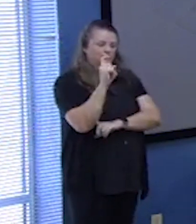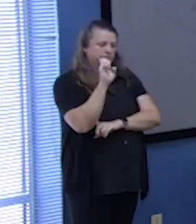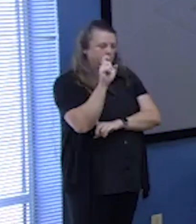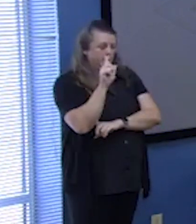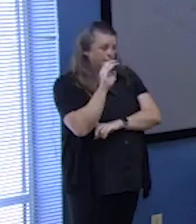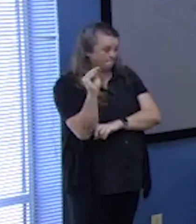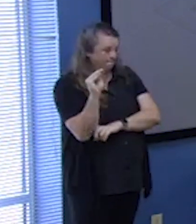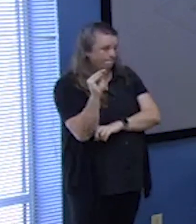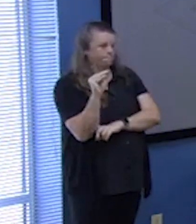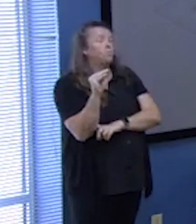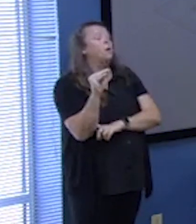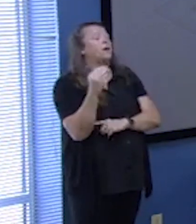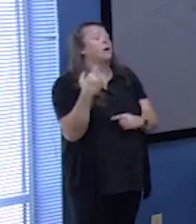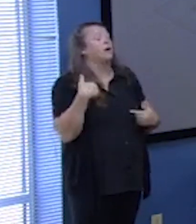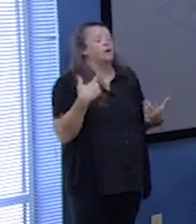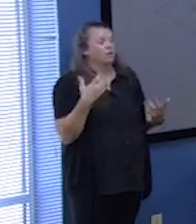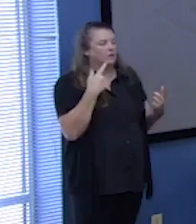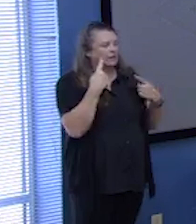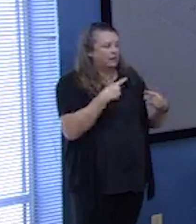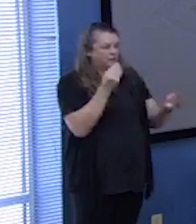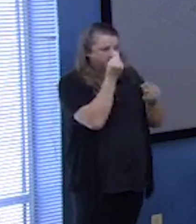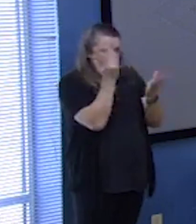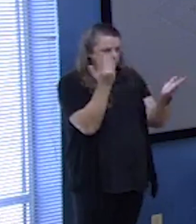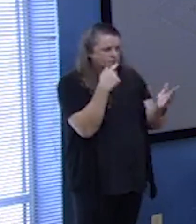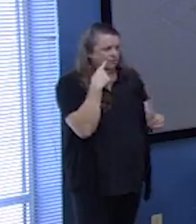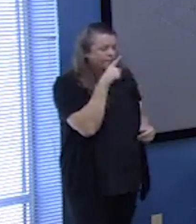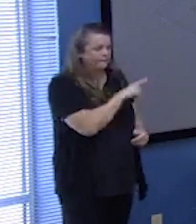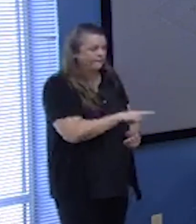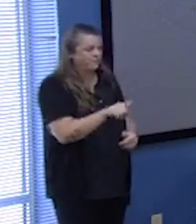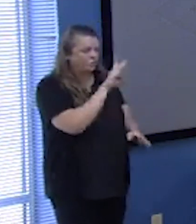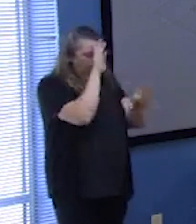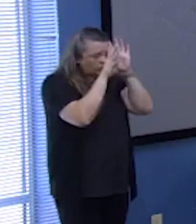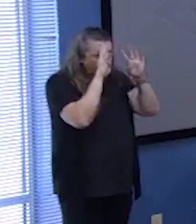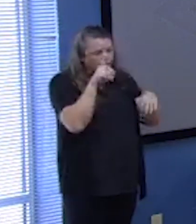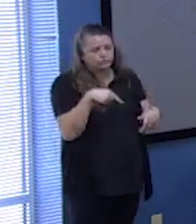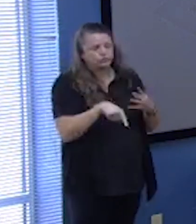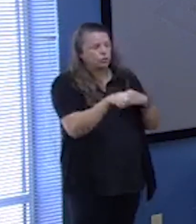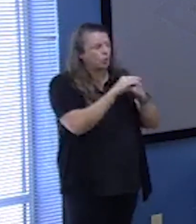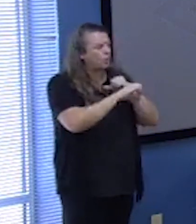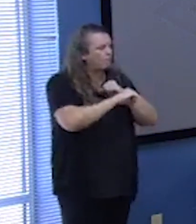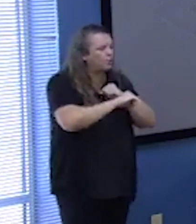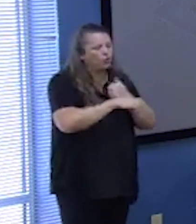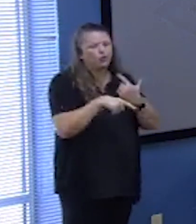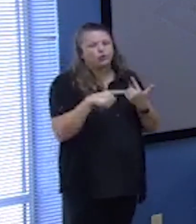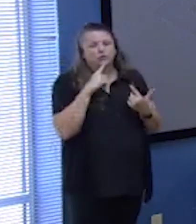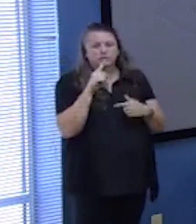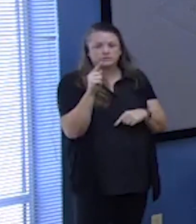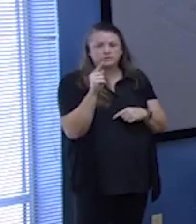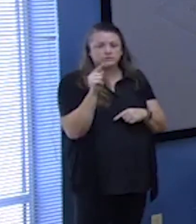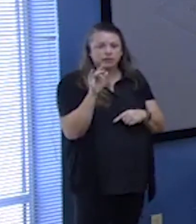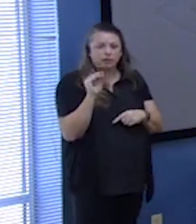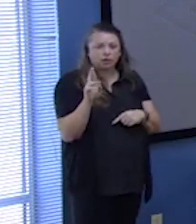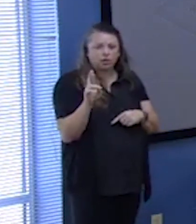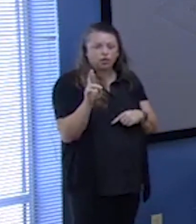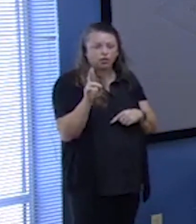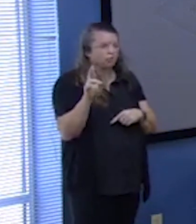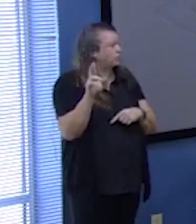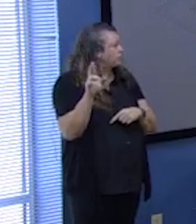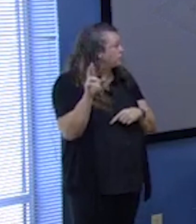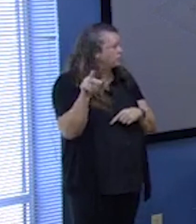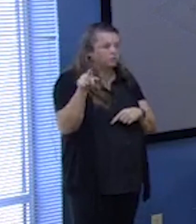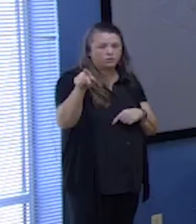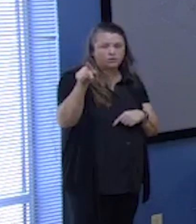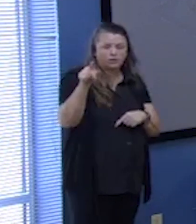want to immediately announce that there's creators in the room. There's marketing in the room. Taylor Michael on the right-hand side